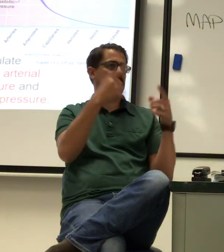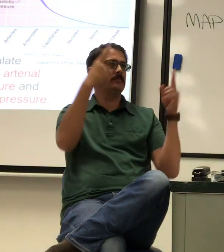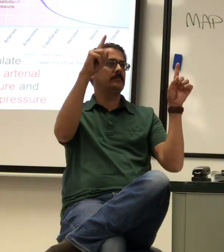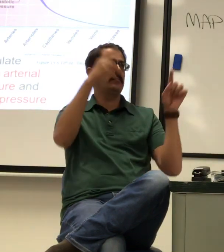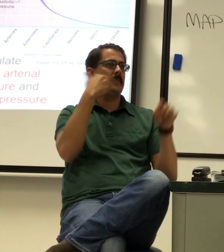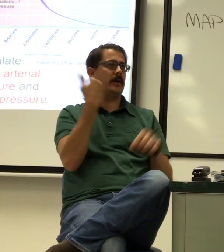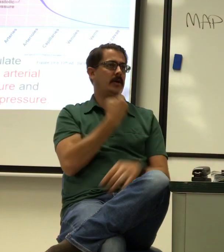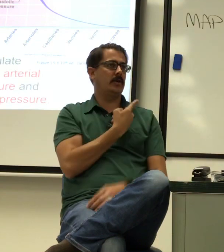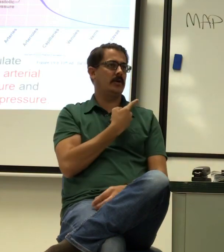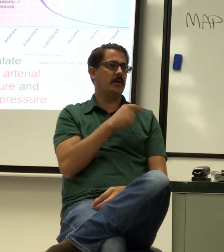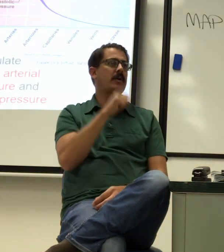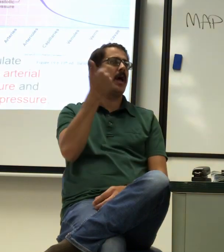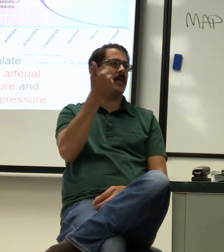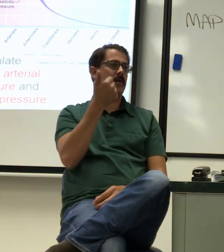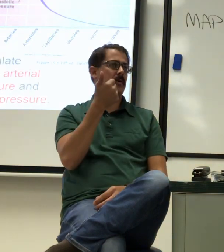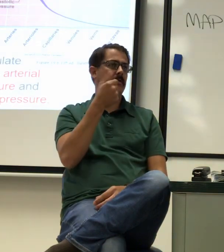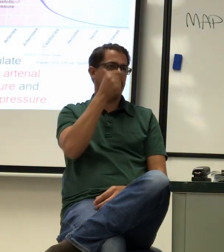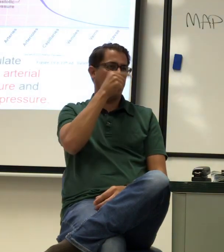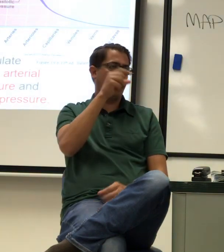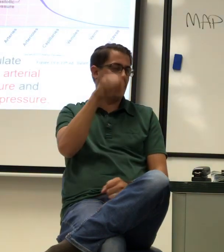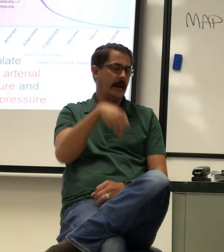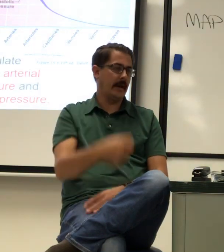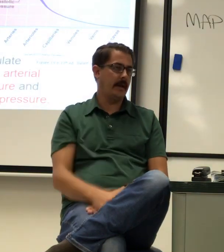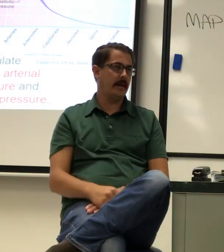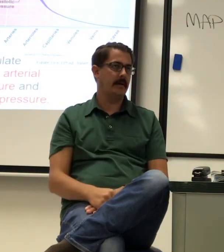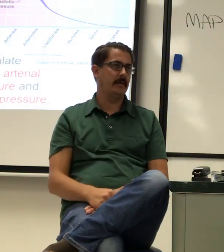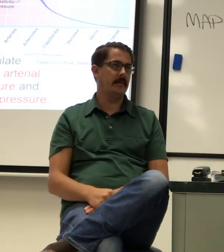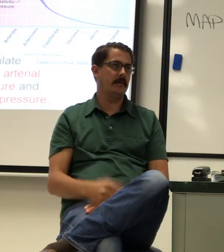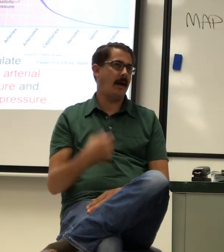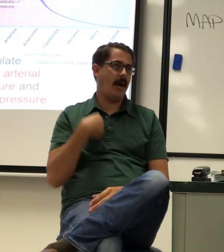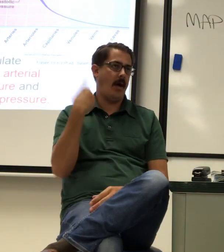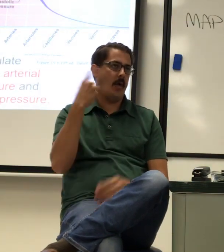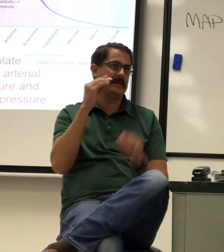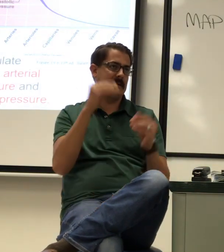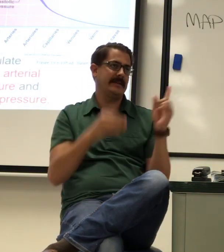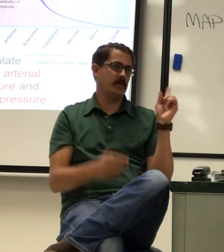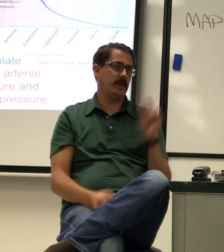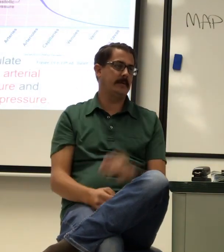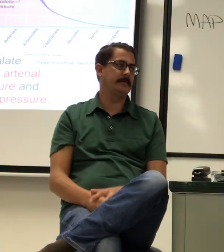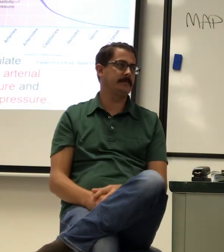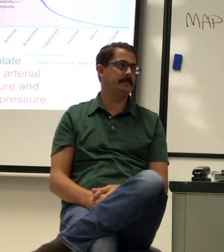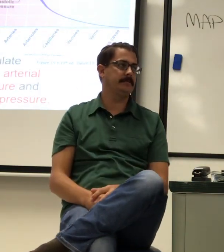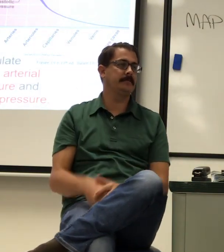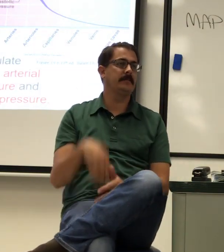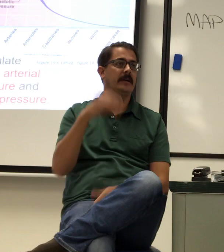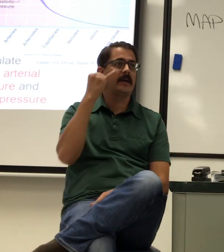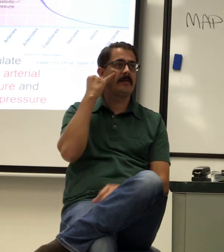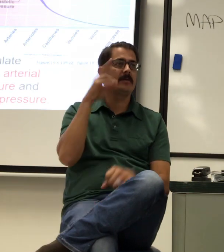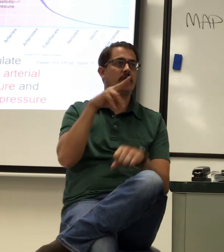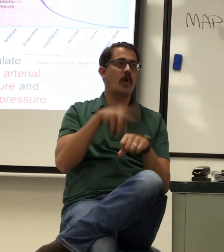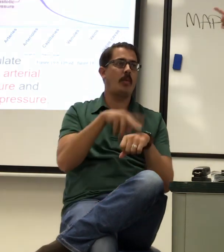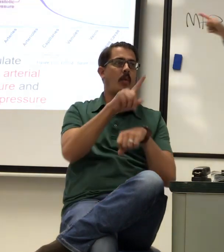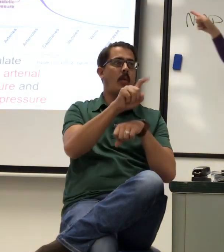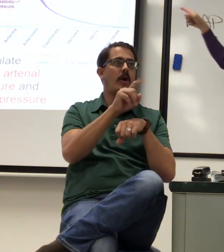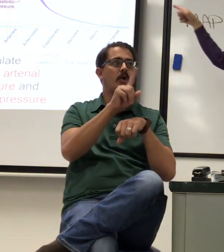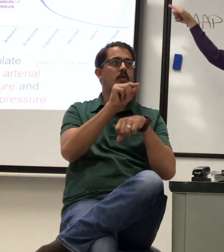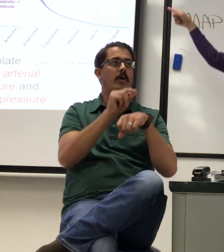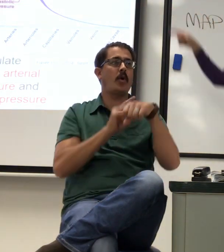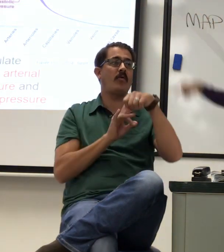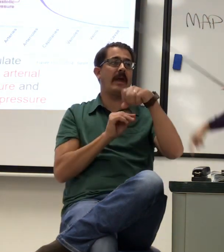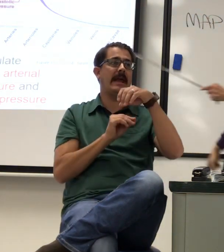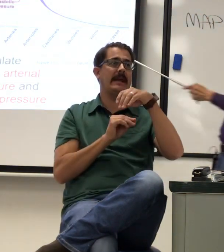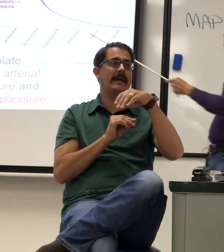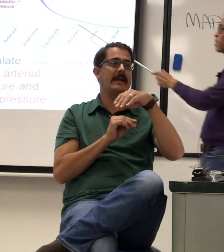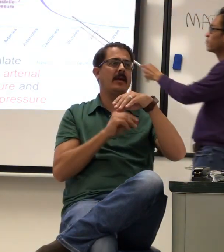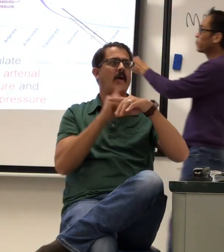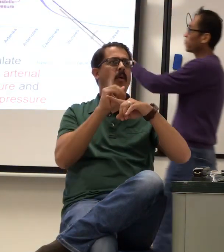are others. You can Google it. That's the one I always give. And so if it's our classic 120 over 80, where am I